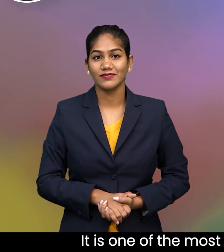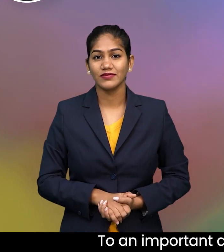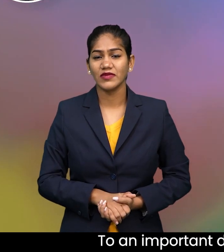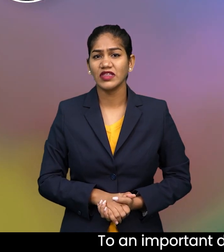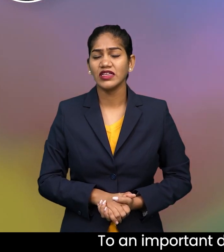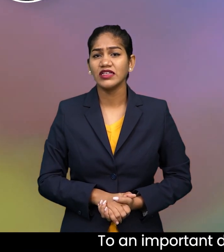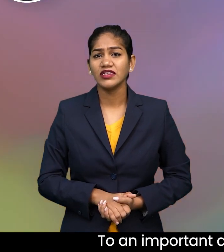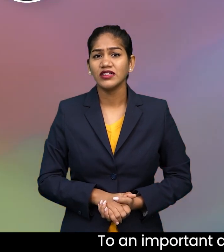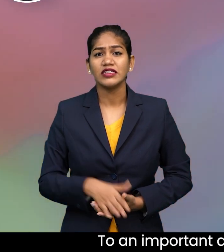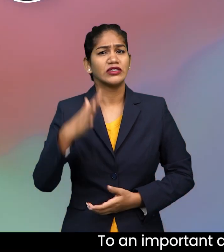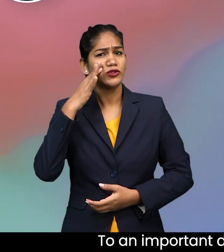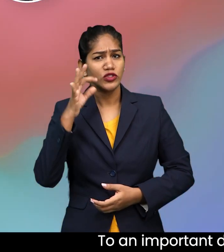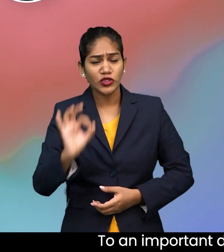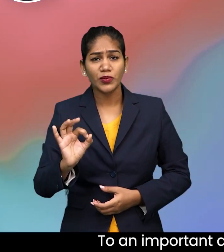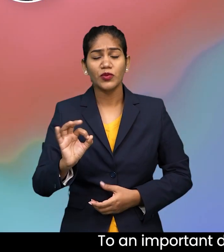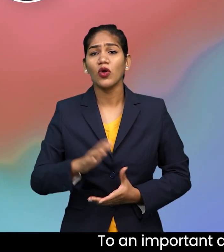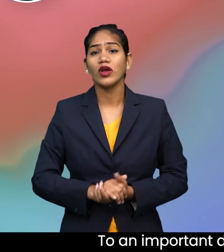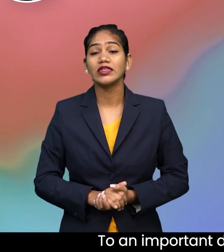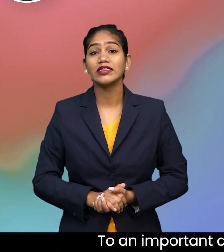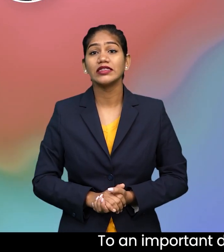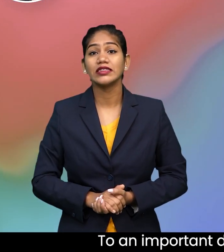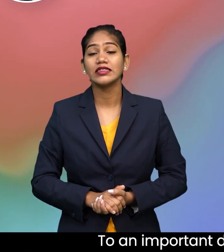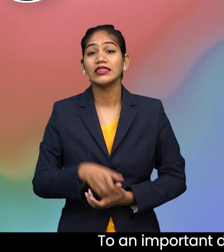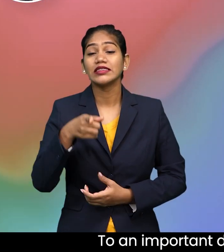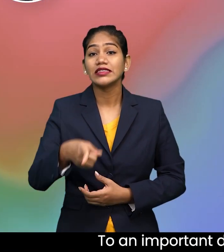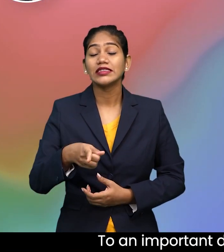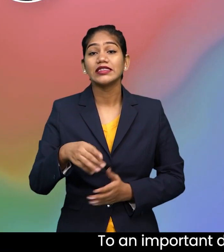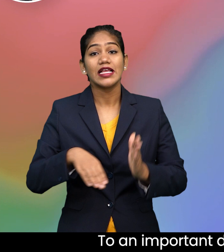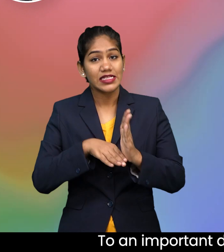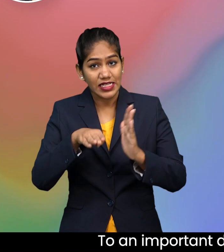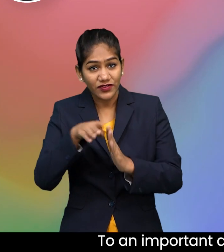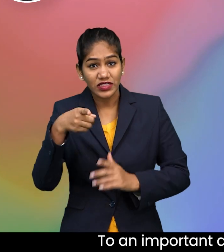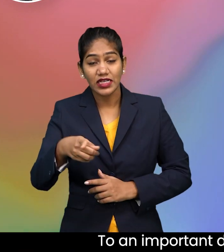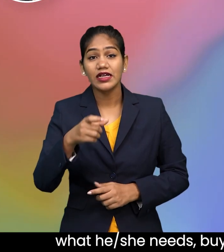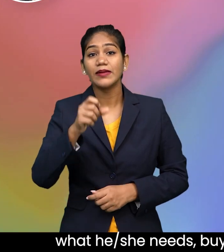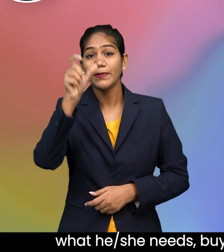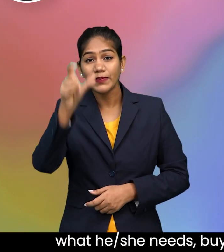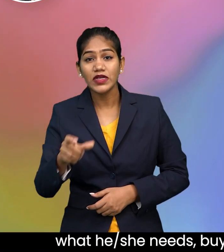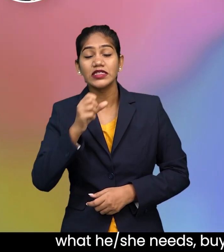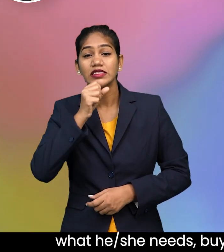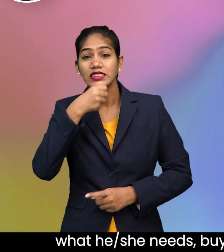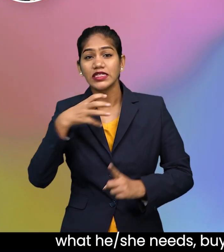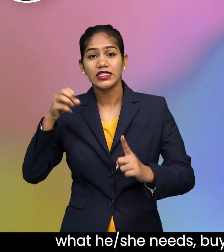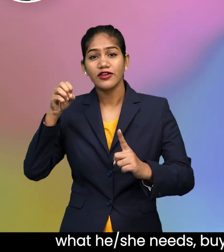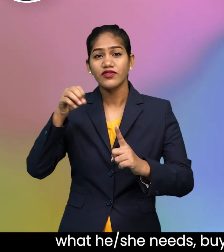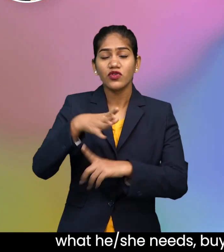To an important degree, a person's age influences what he or she